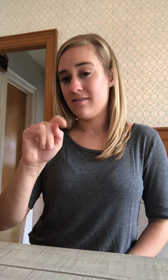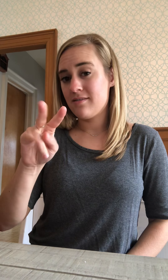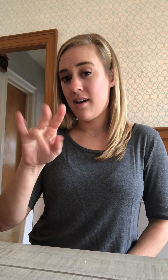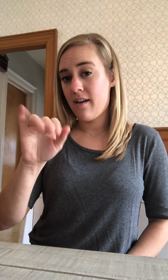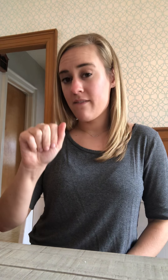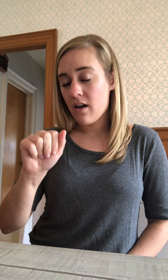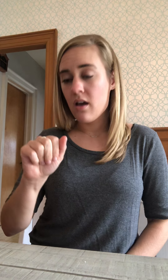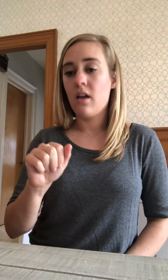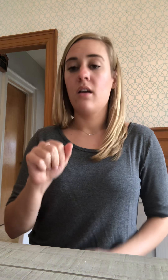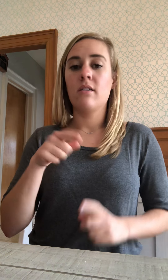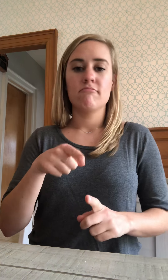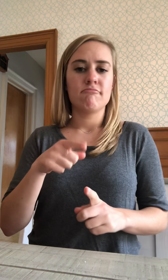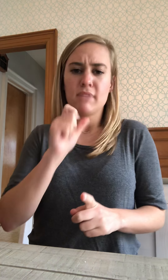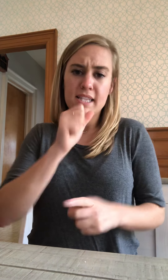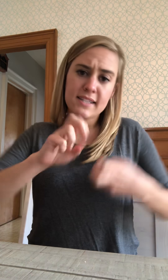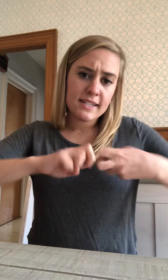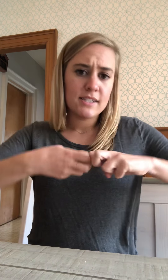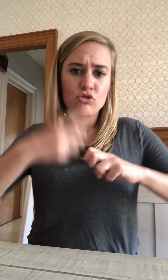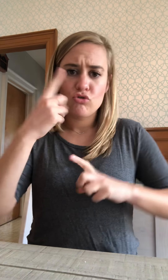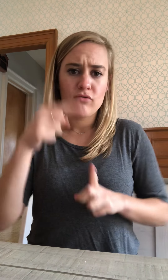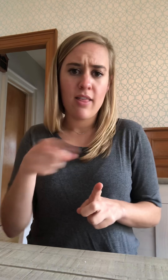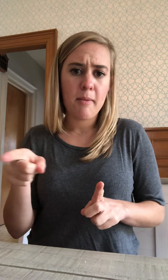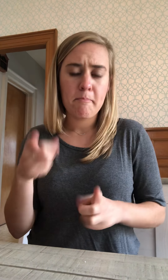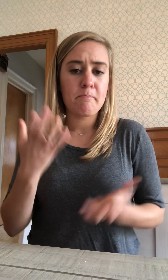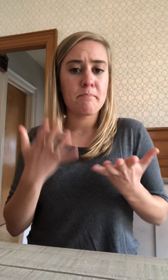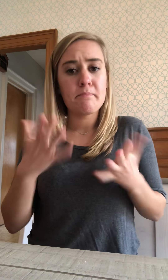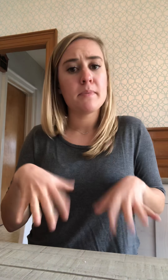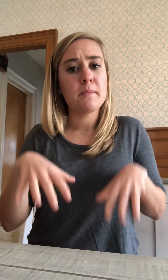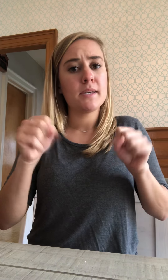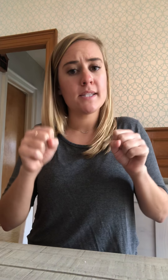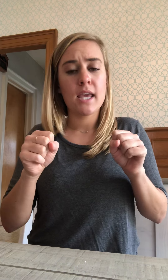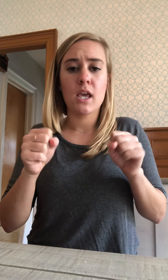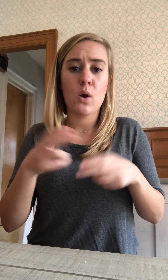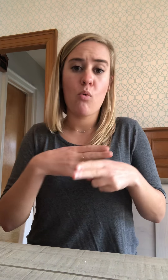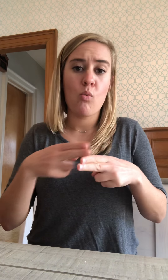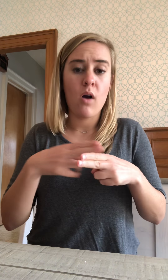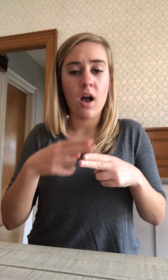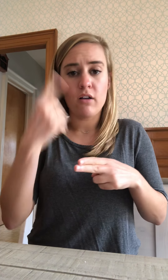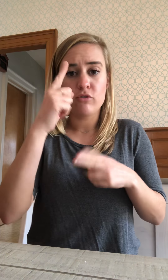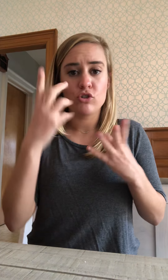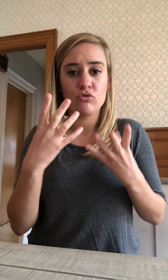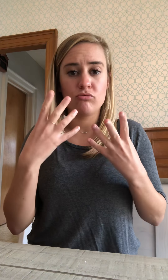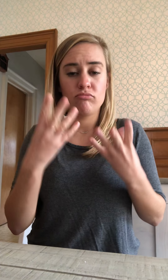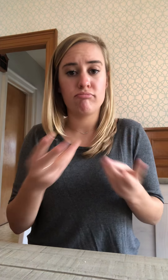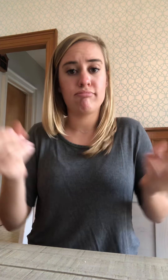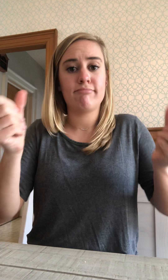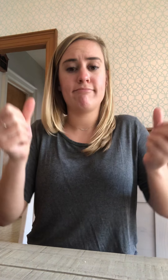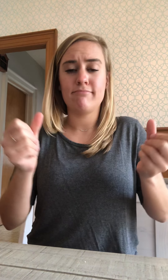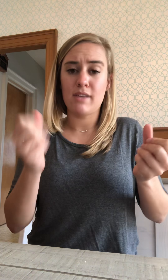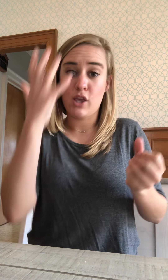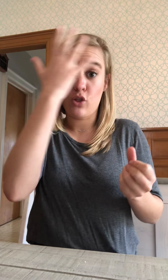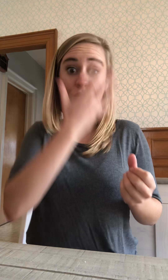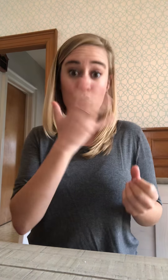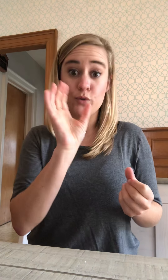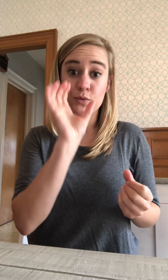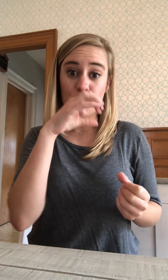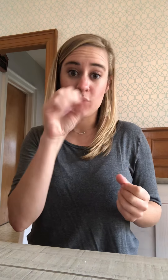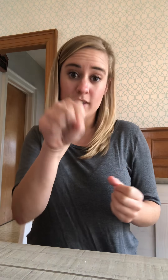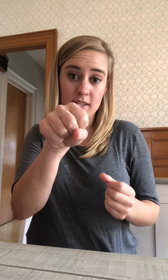Not an issue for these patients. It may take a while to resolve. It looks kind of weird, but it is completely